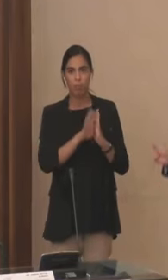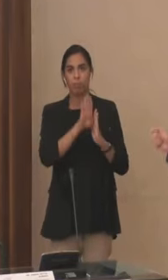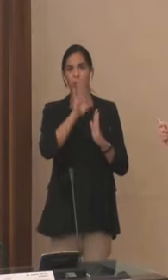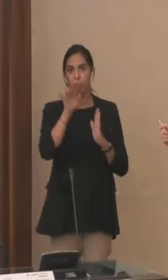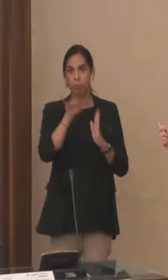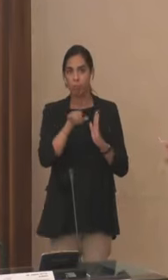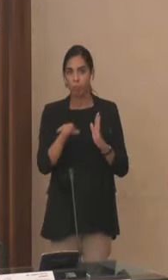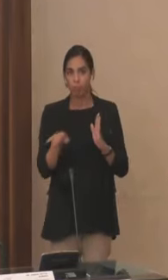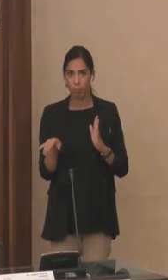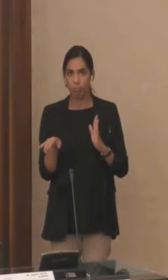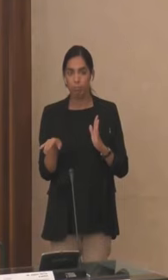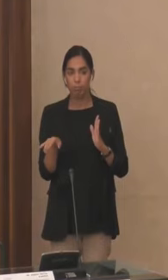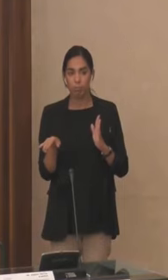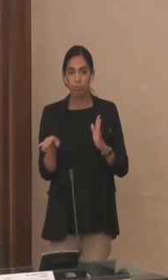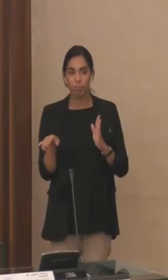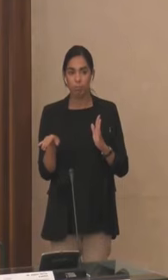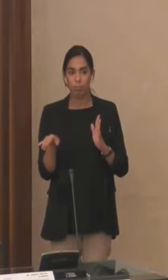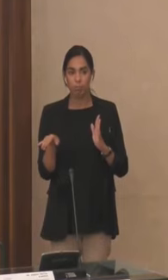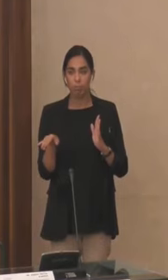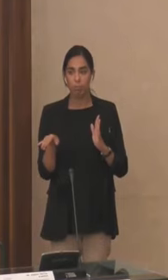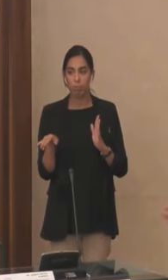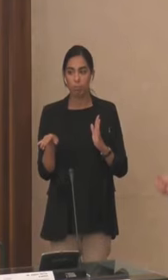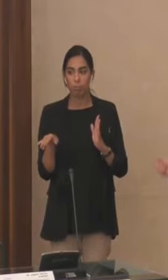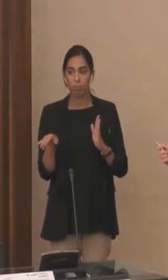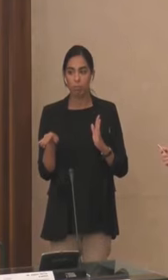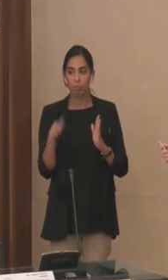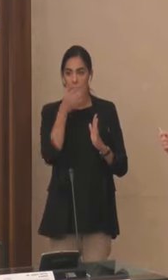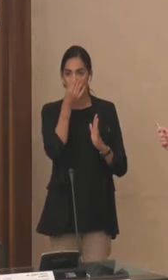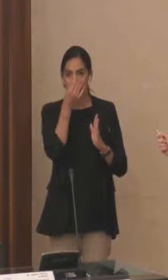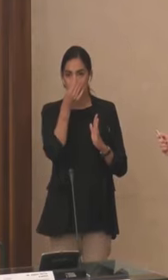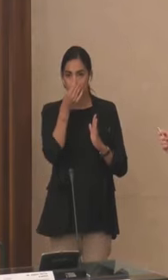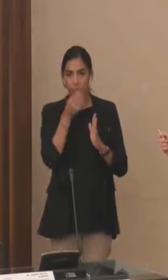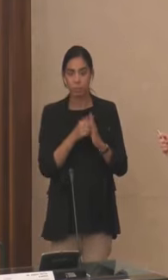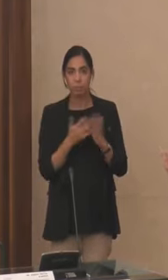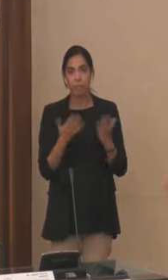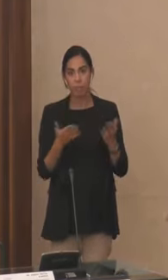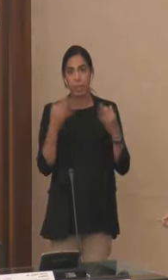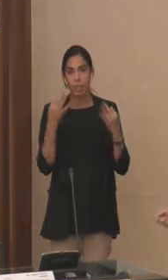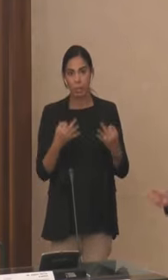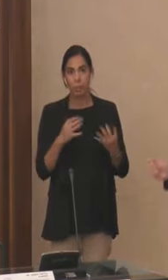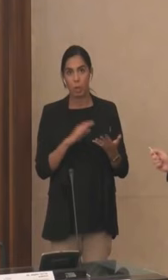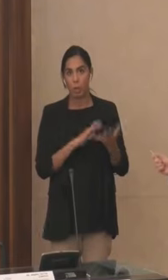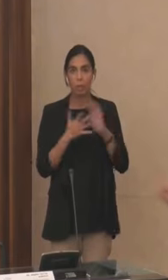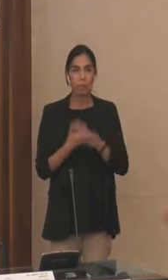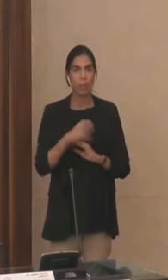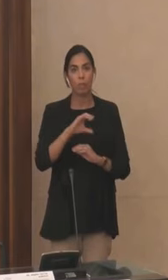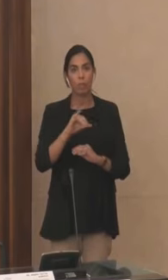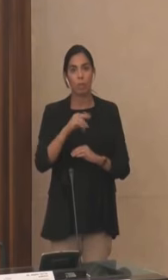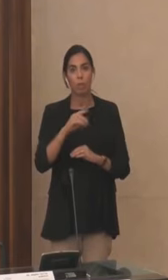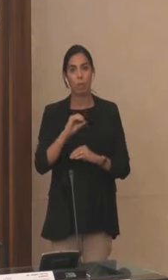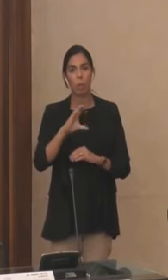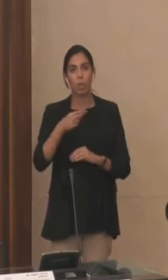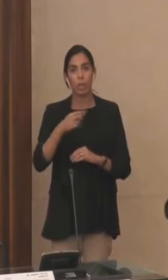have the cytokine storm. And when the patient is in cytokine storm, the treatment